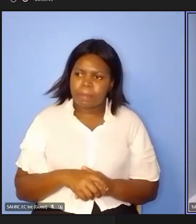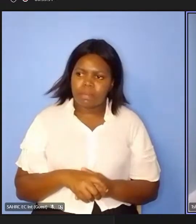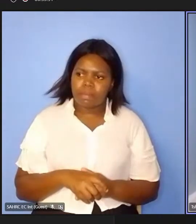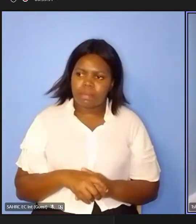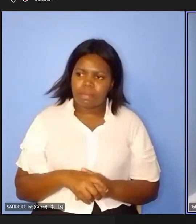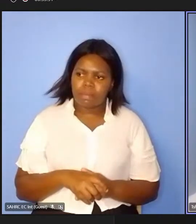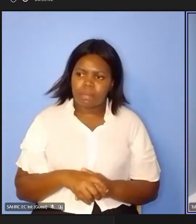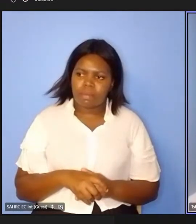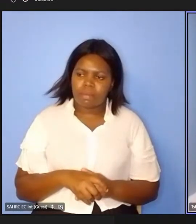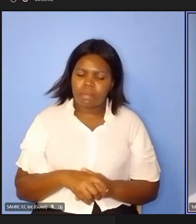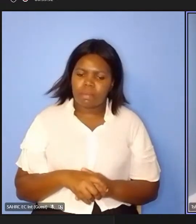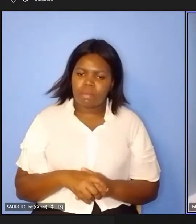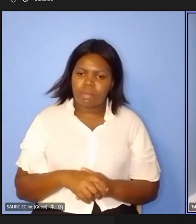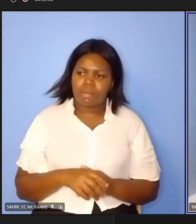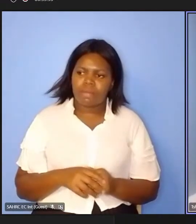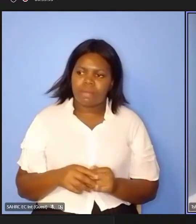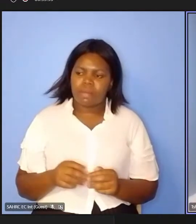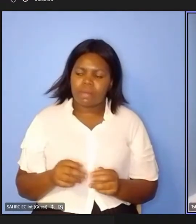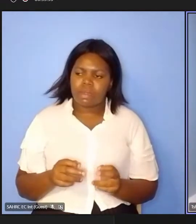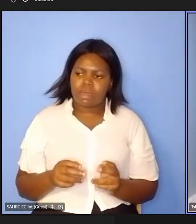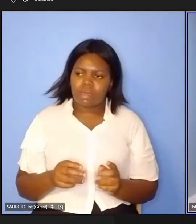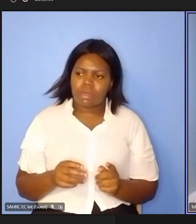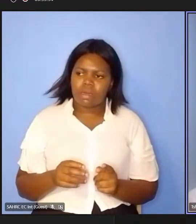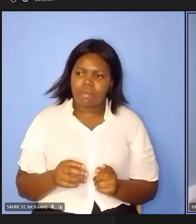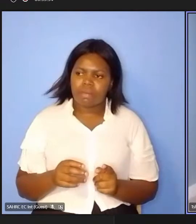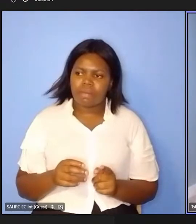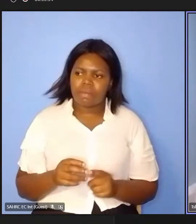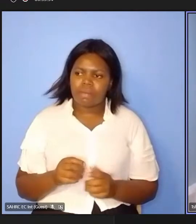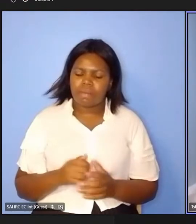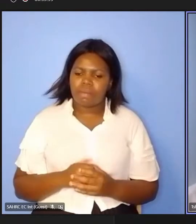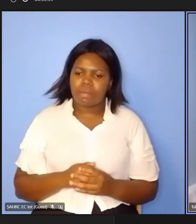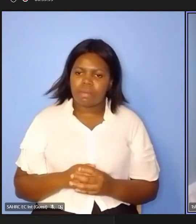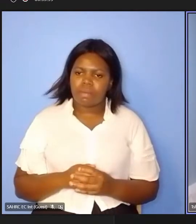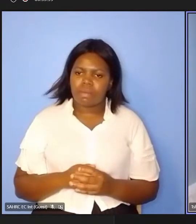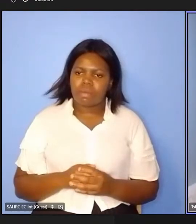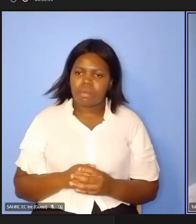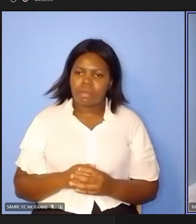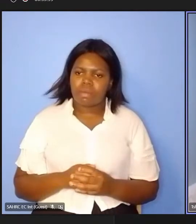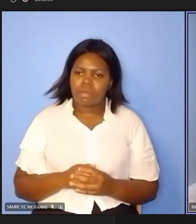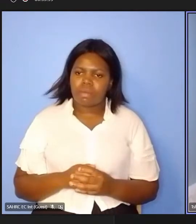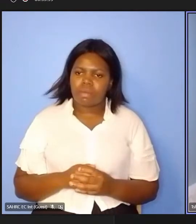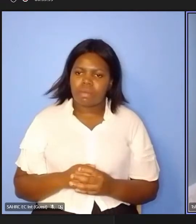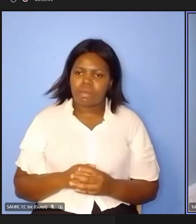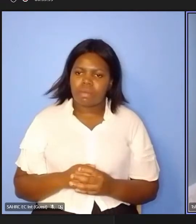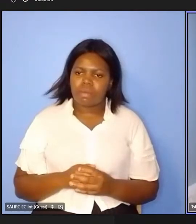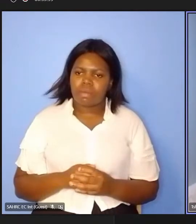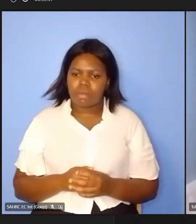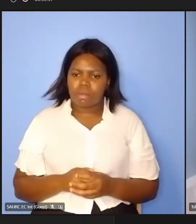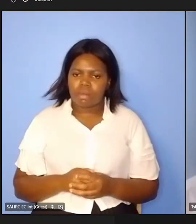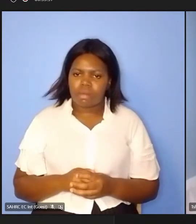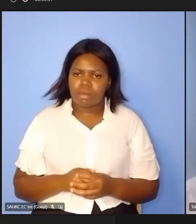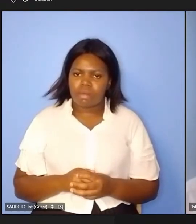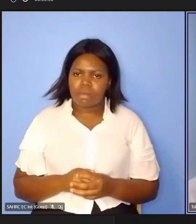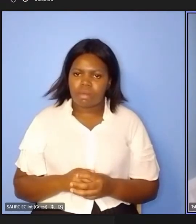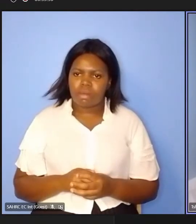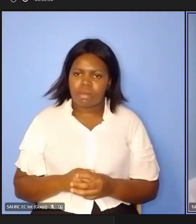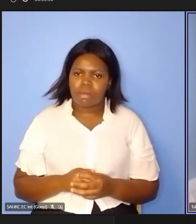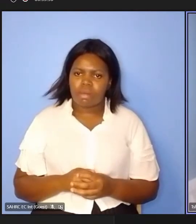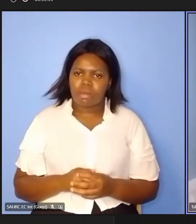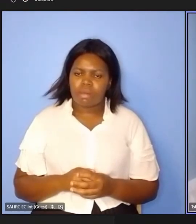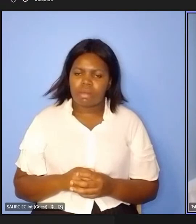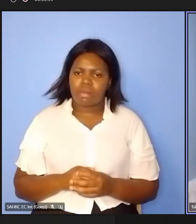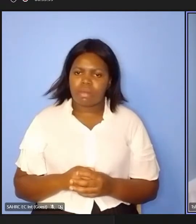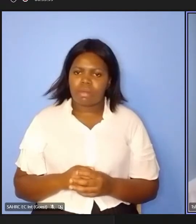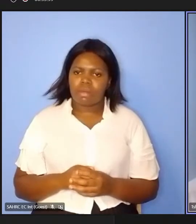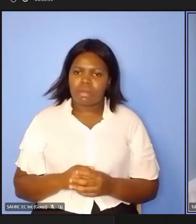asked, I just wanted to remind myself about it, was about the learners that are affected. Through our work, we've seen that for